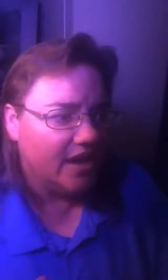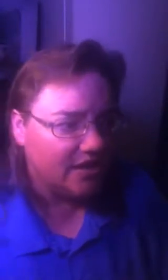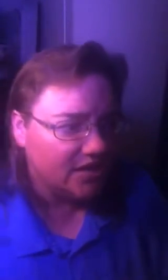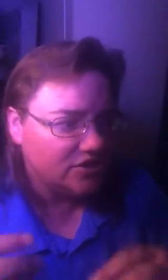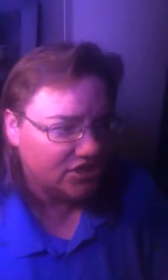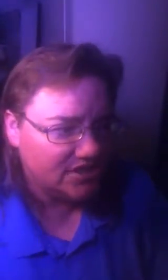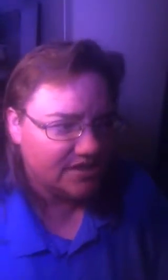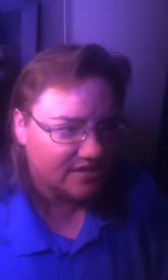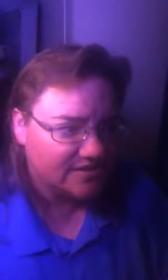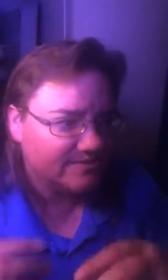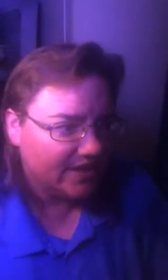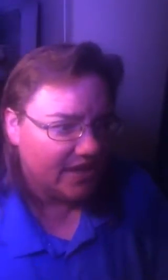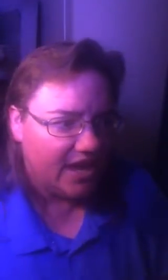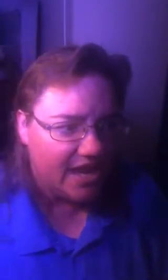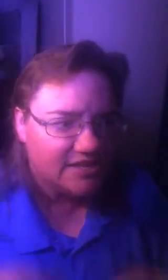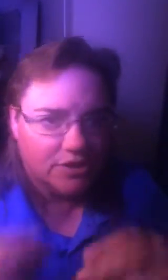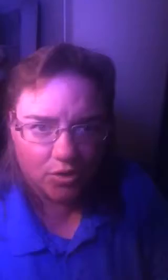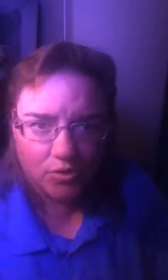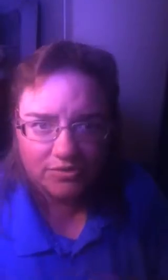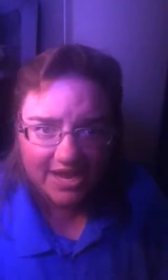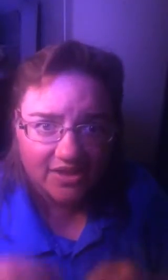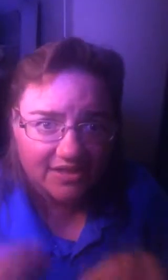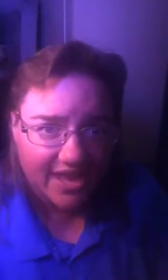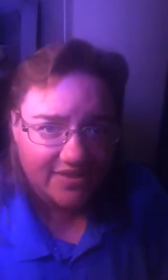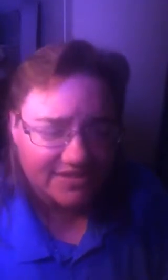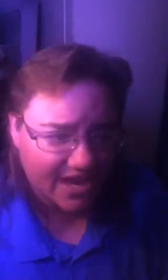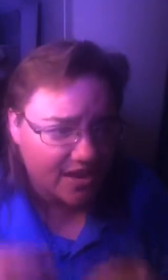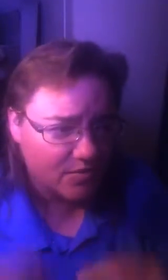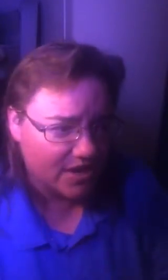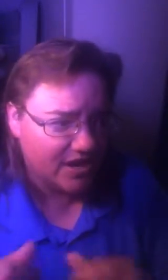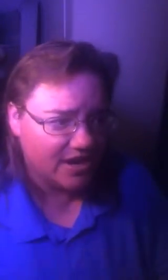I need Jesus as I go down life's highway.